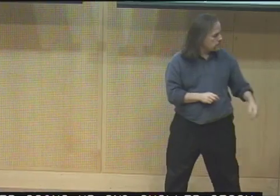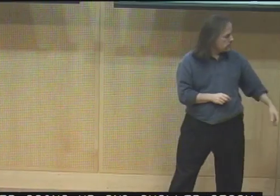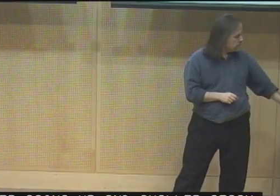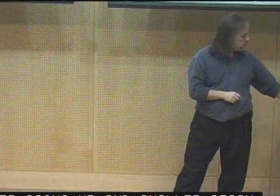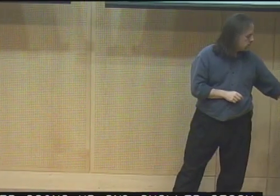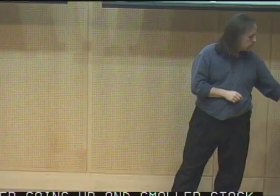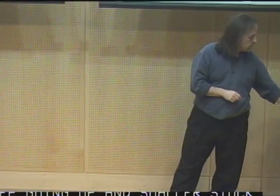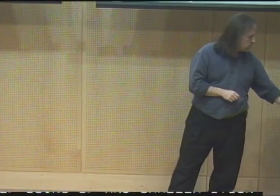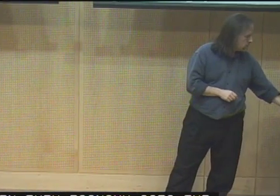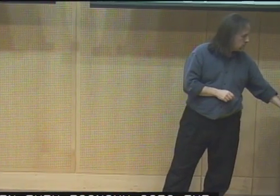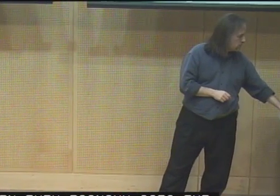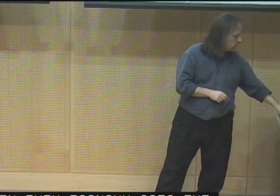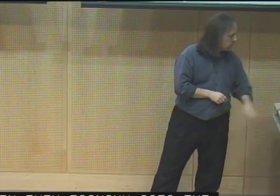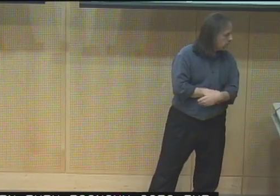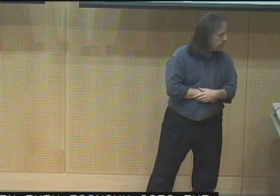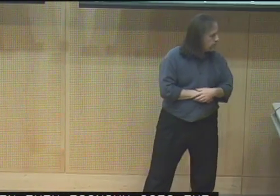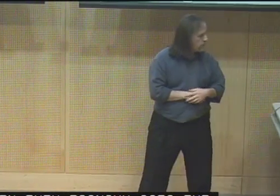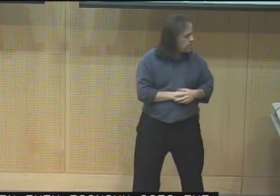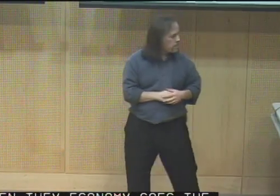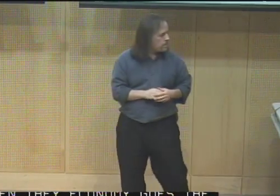the economy in which it's running.